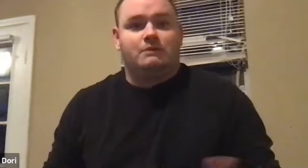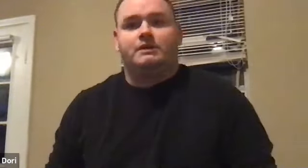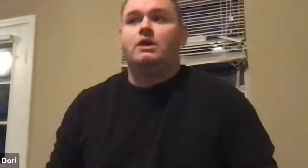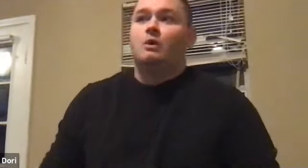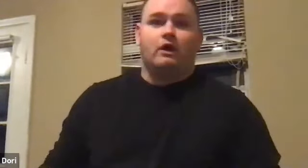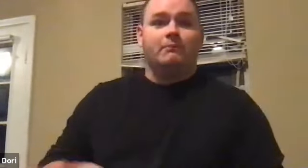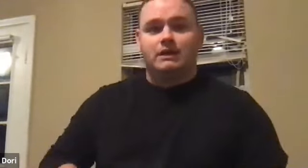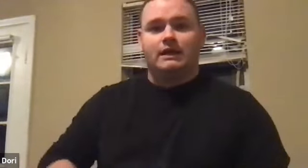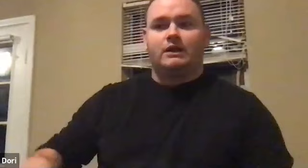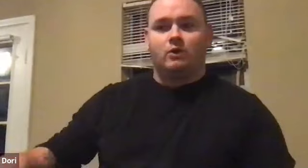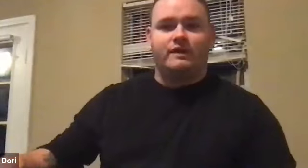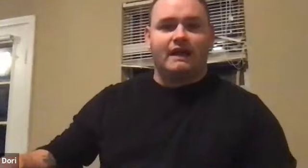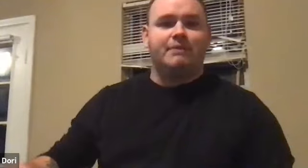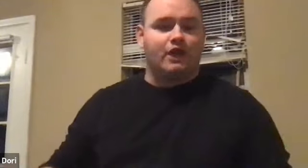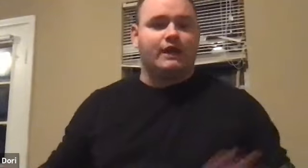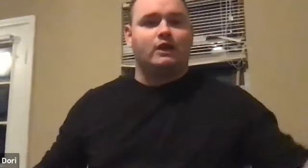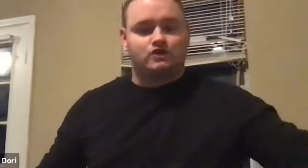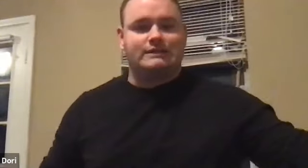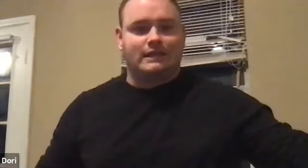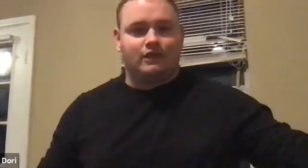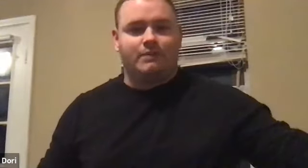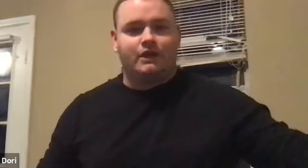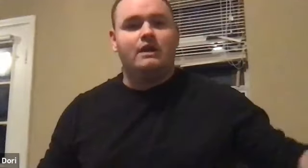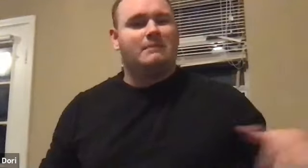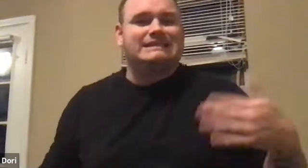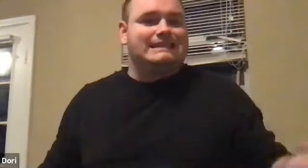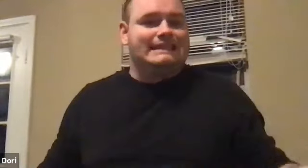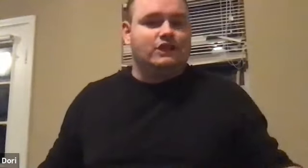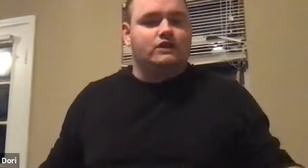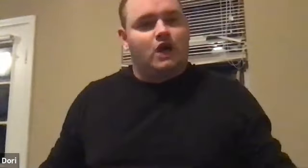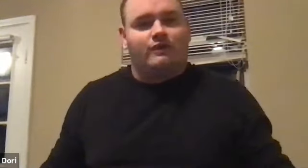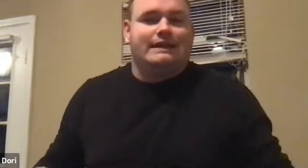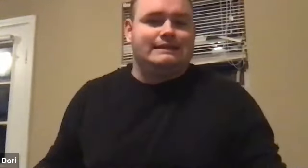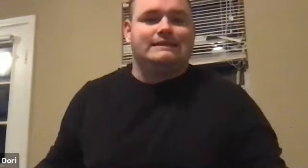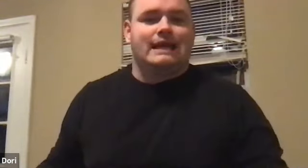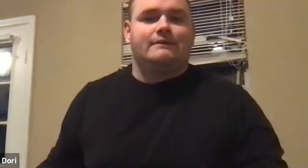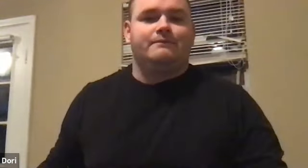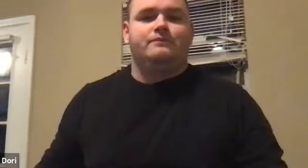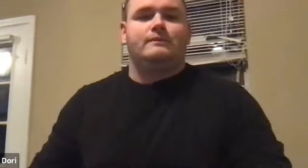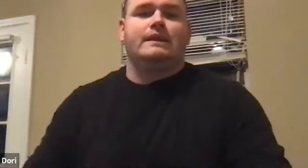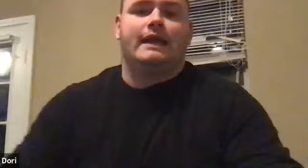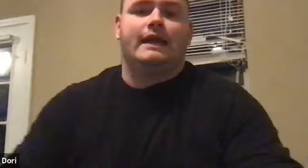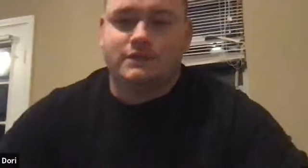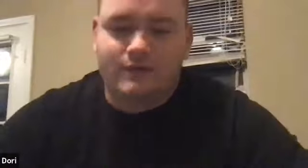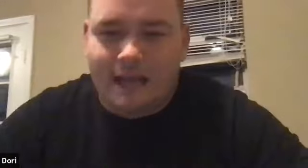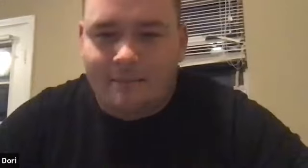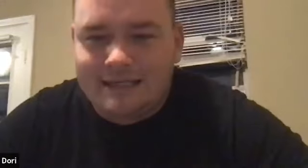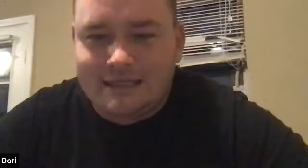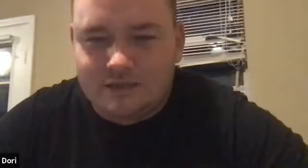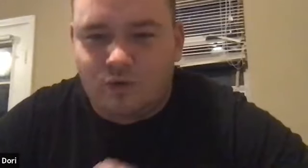something, will completely ignore the deaf parent and go straight to the hearing parent, because it's easier to talk than it is to sign. And so, yeah, my kids will